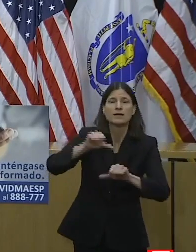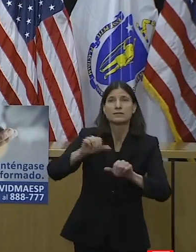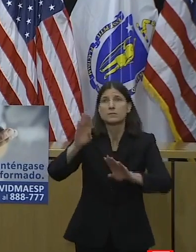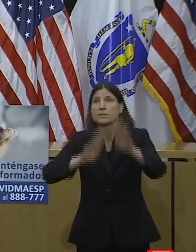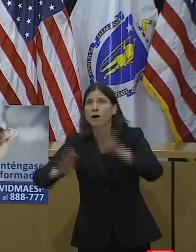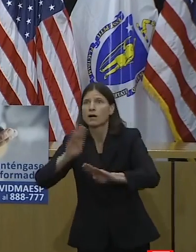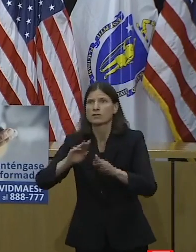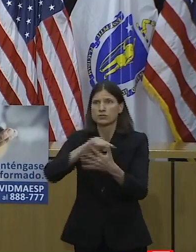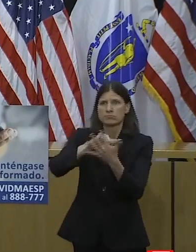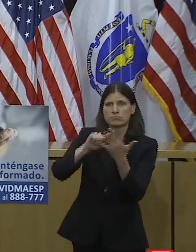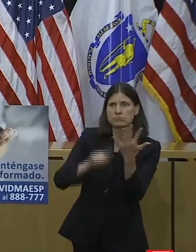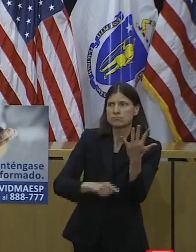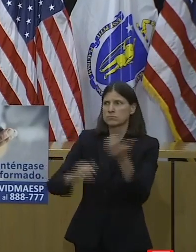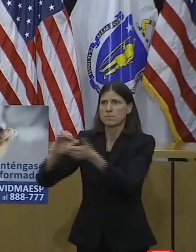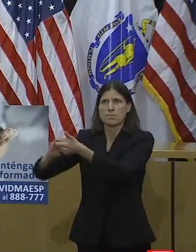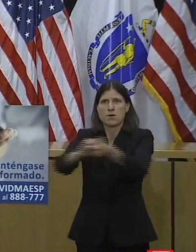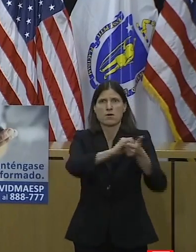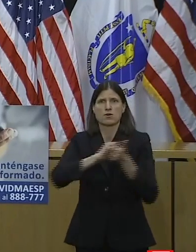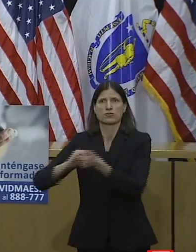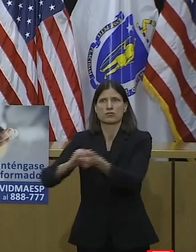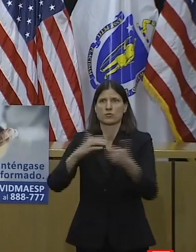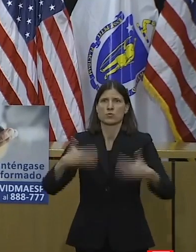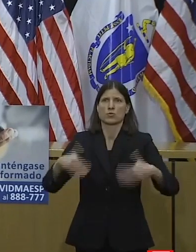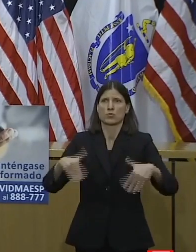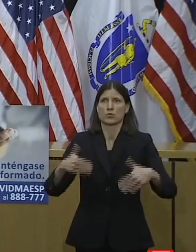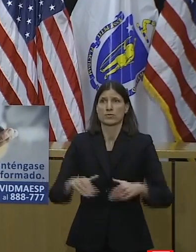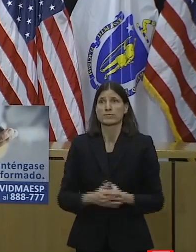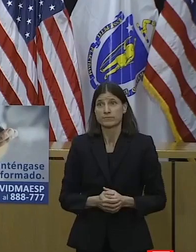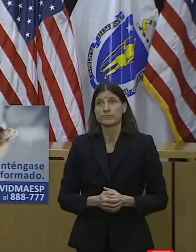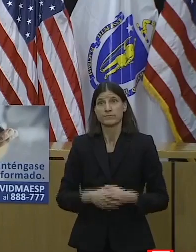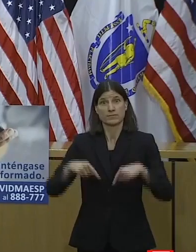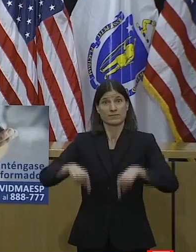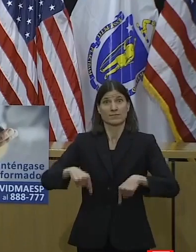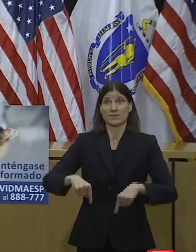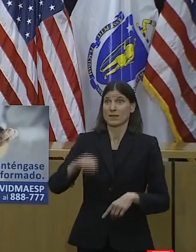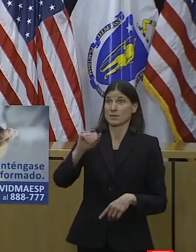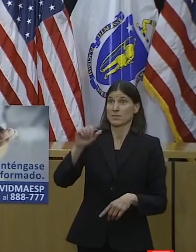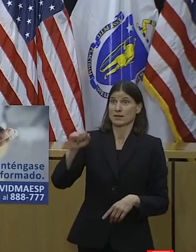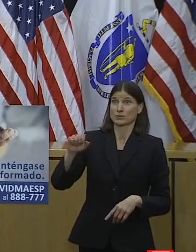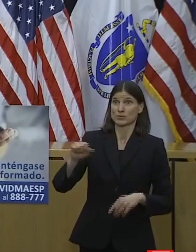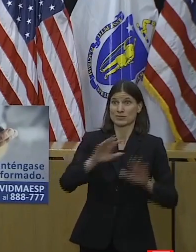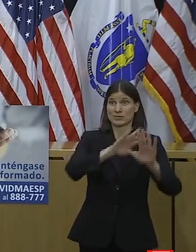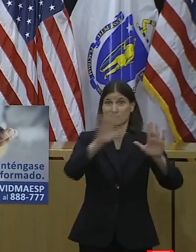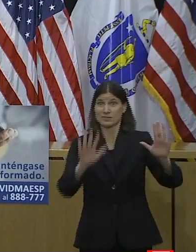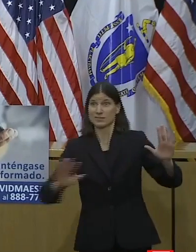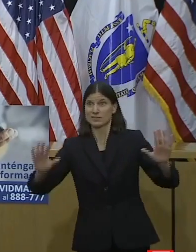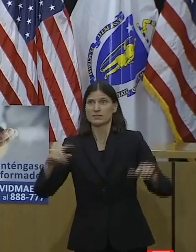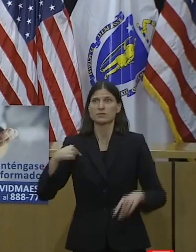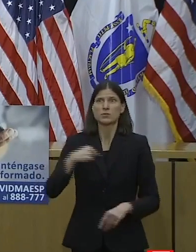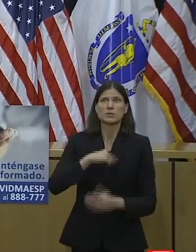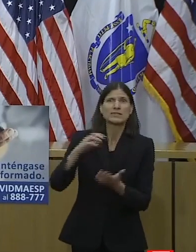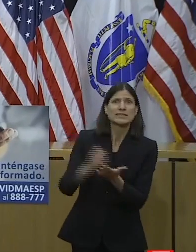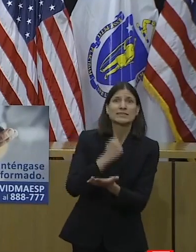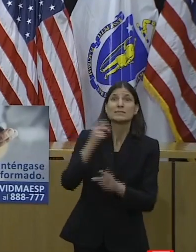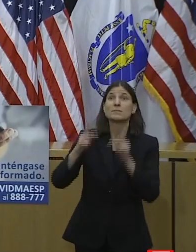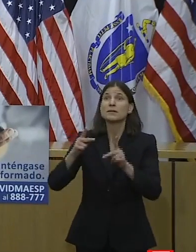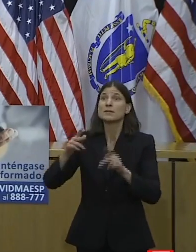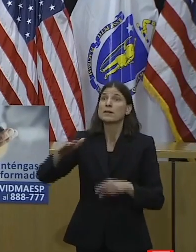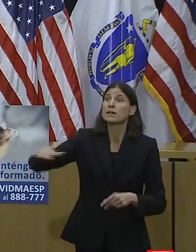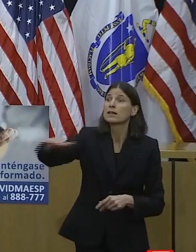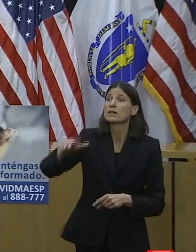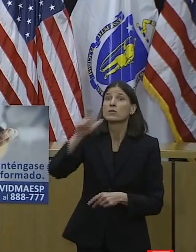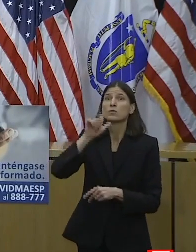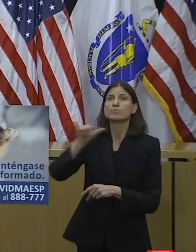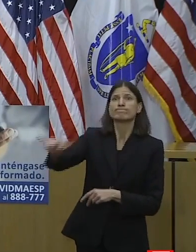also launched initiatives to test our most vulnerable residents, like our seniors living in long-term care facilities and individuals with